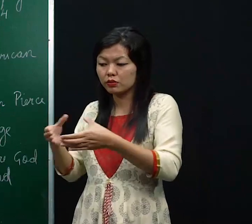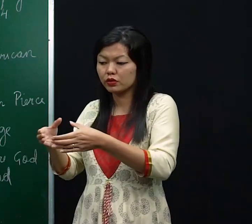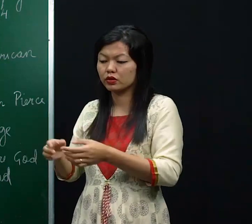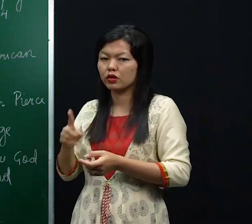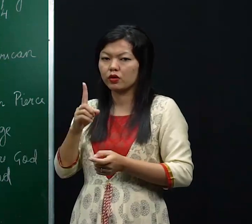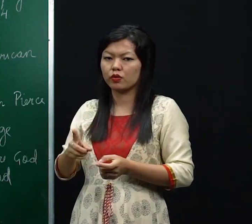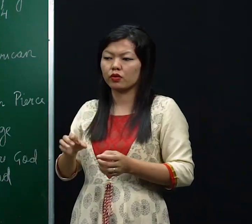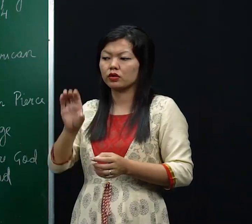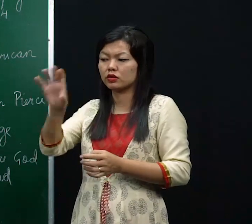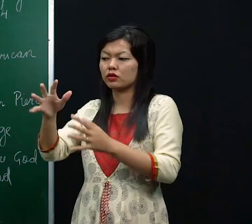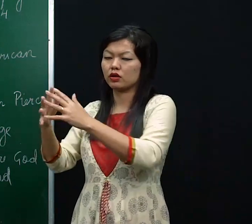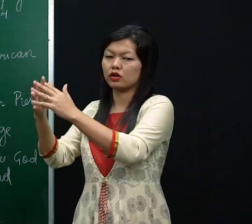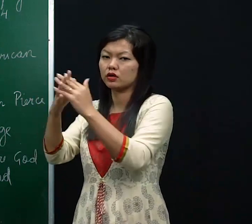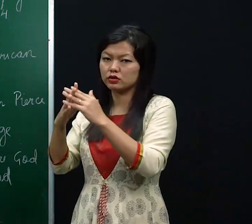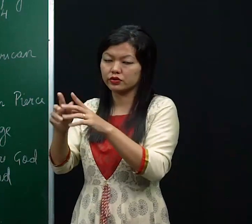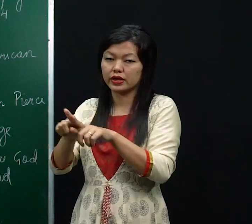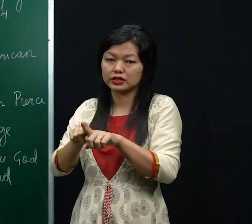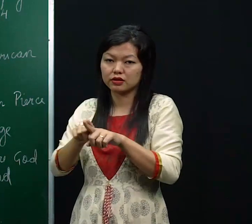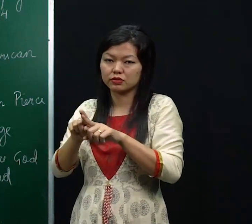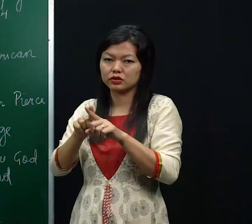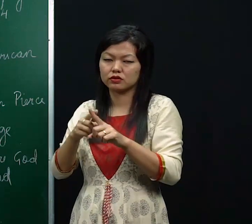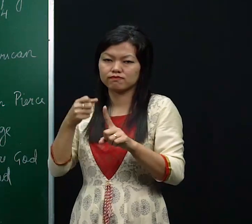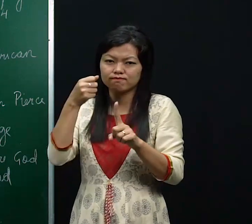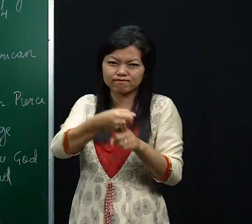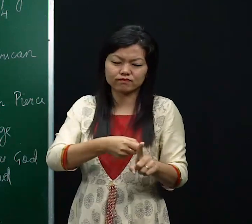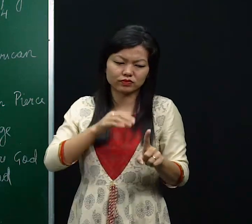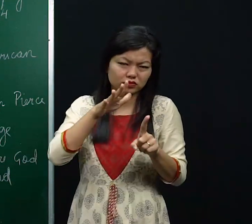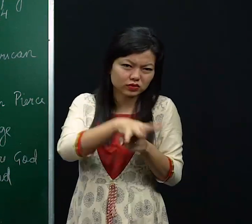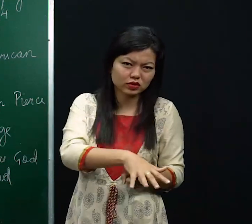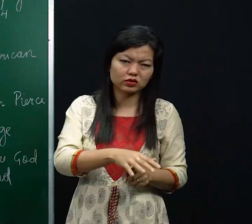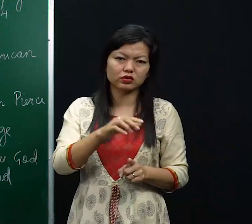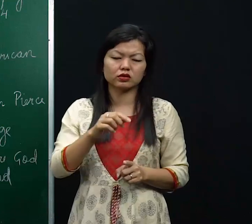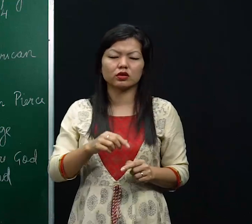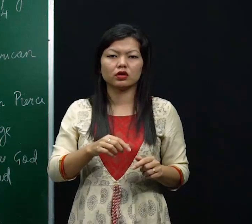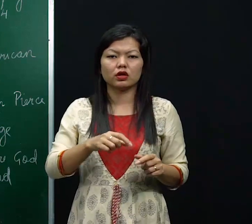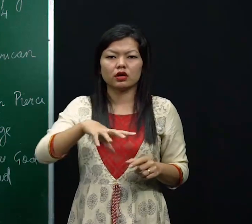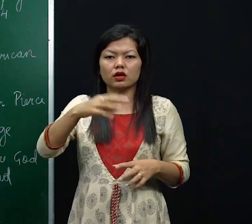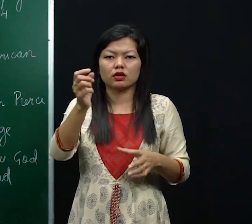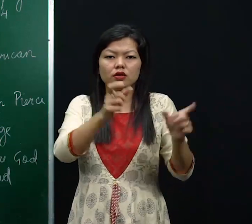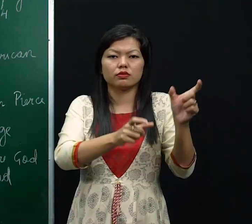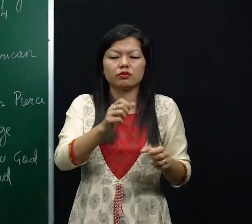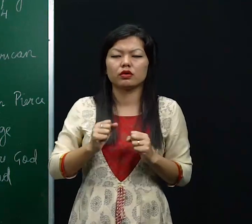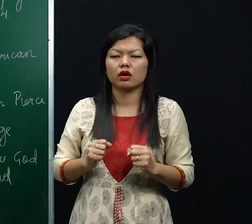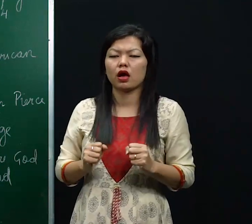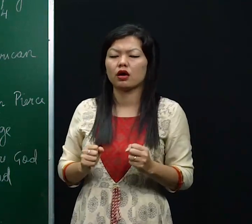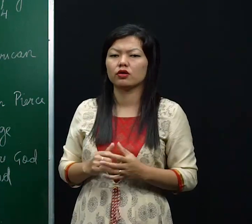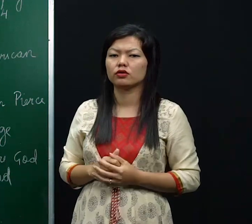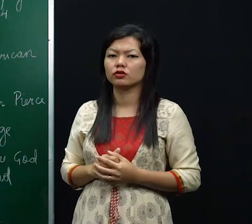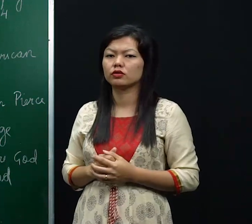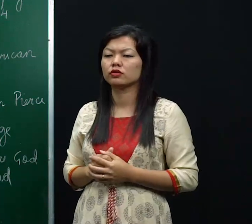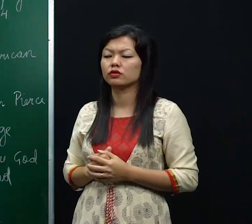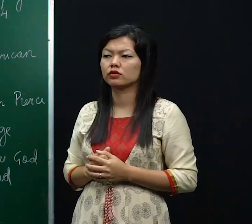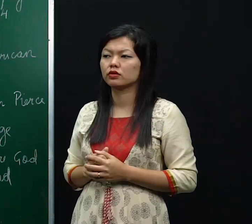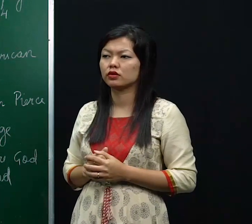be controlled by a person who is on the same level with you. They might also be facing the same situation like that. And so he